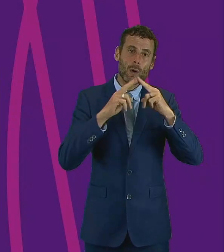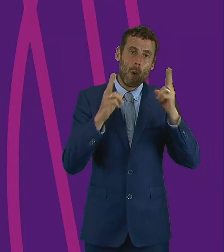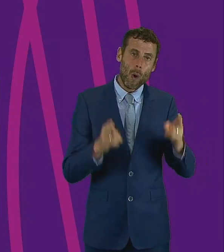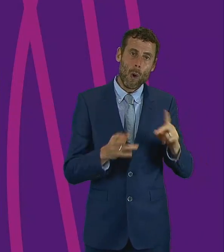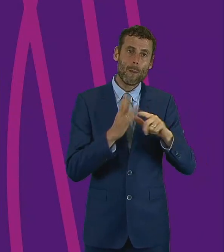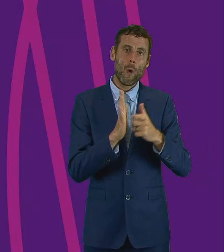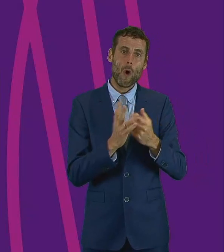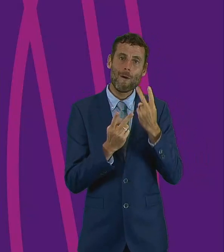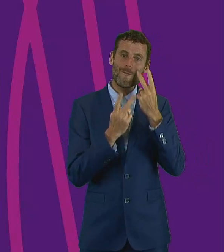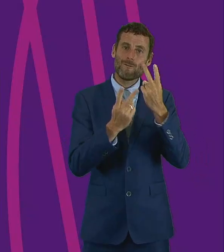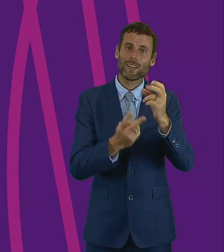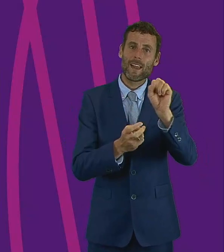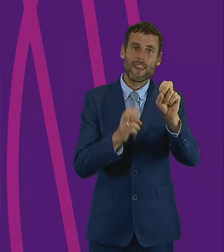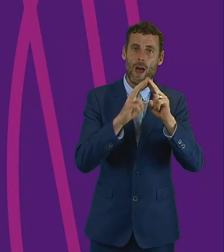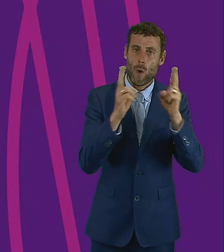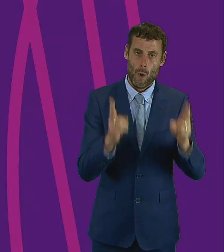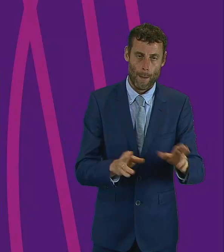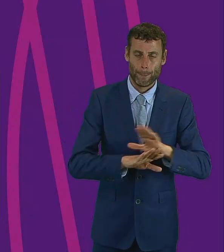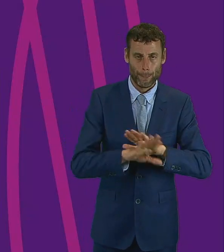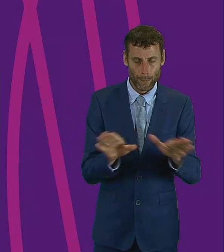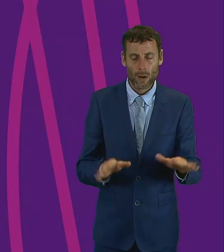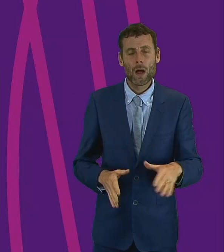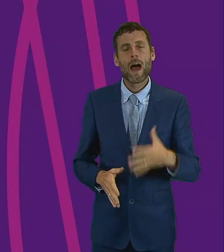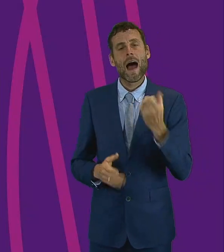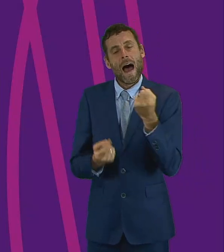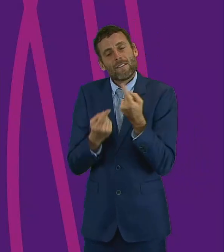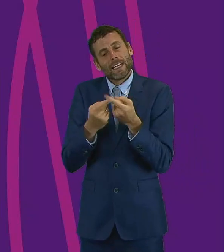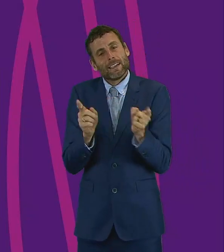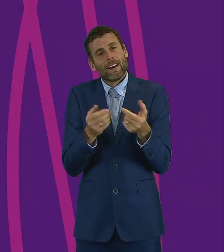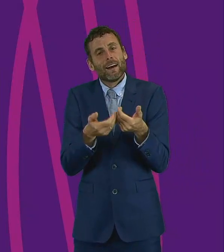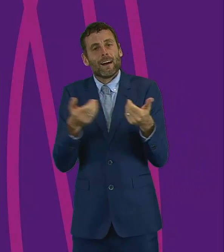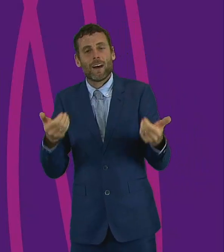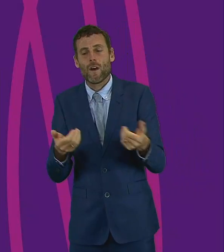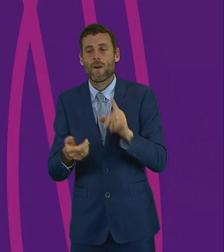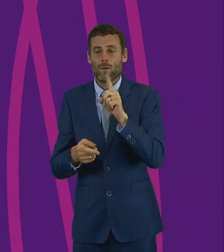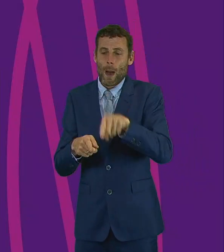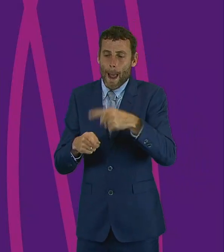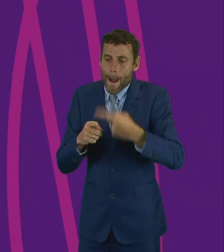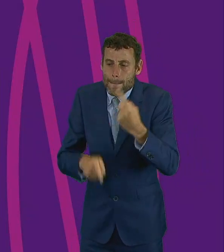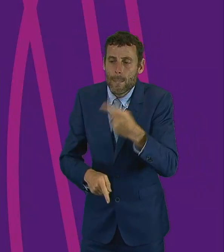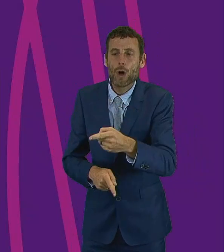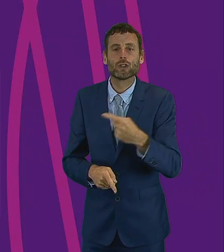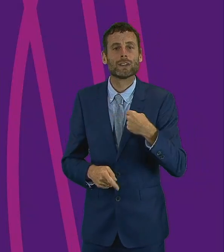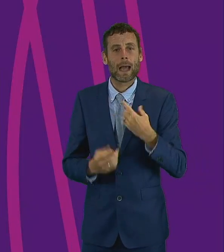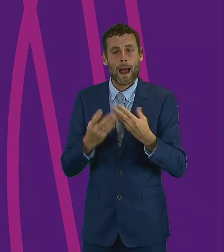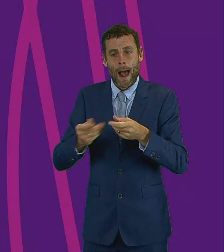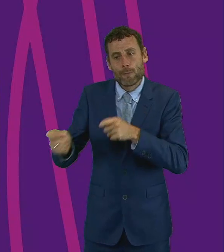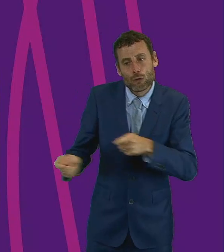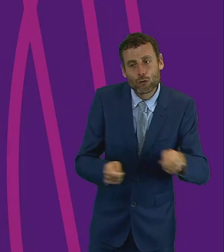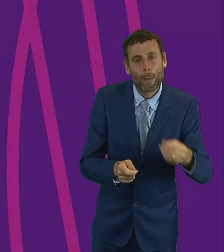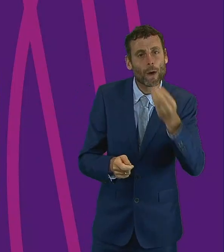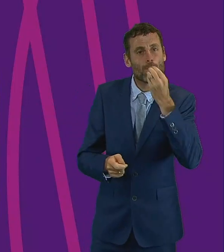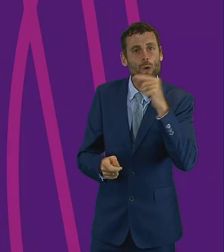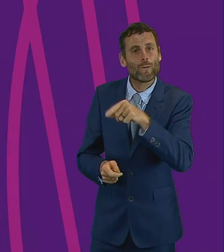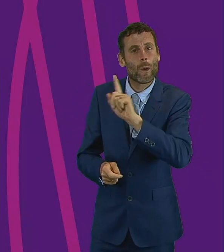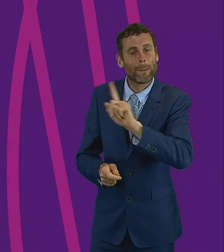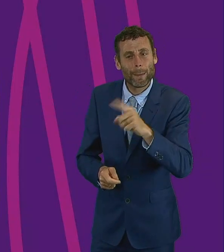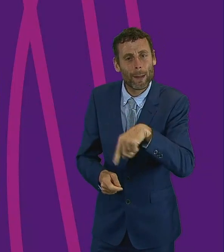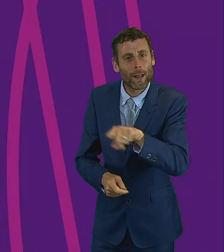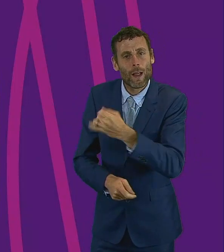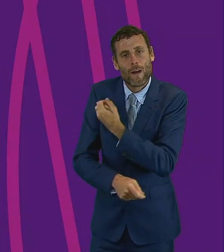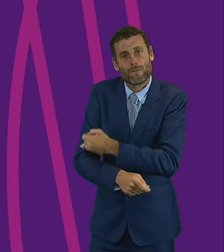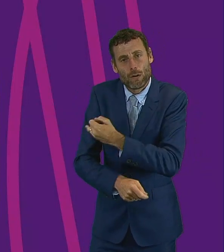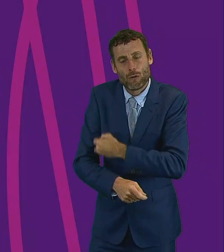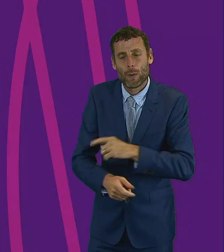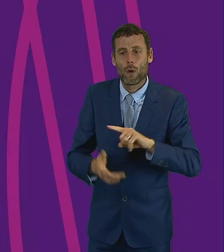is. There are exceptions for emergencies, providing care or shopping to vulnerable people, and for extended households. And you can find